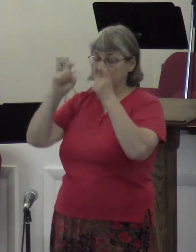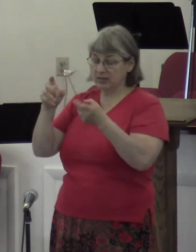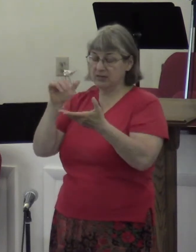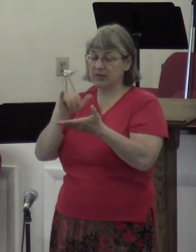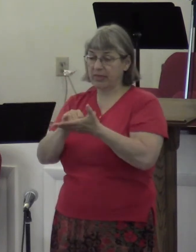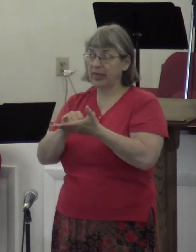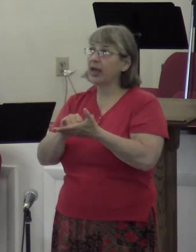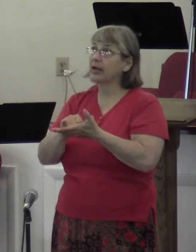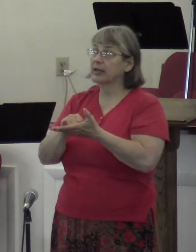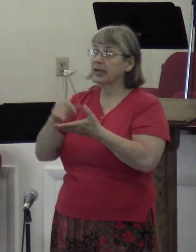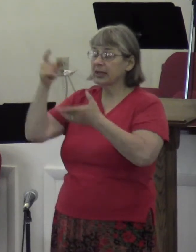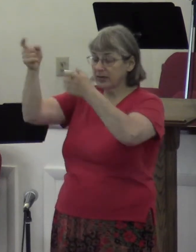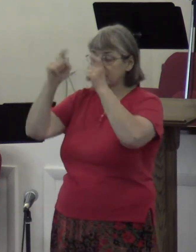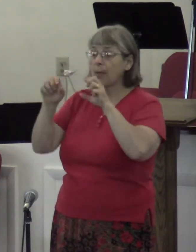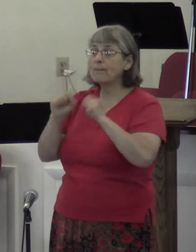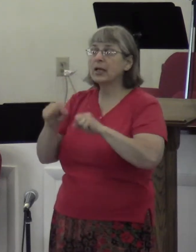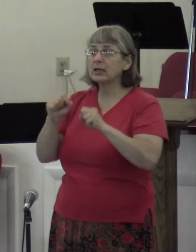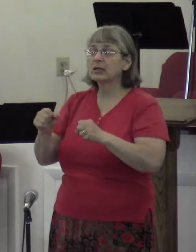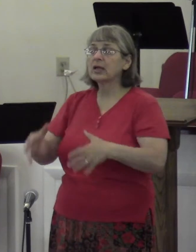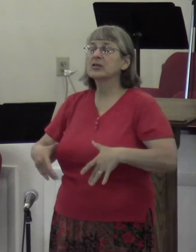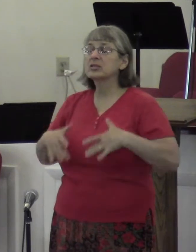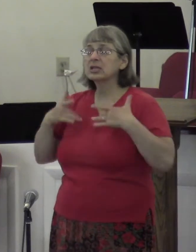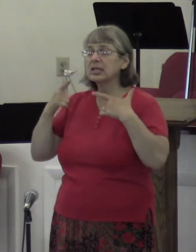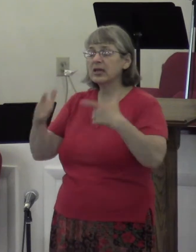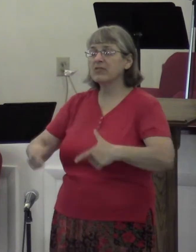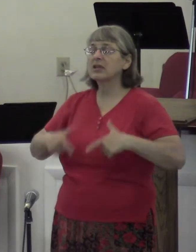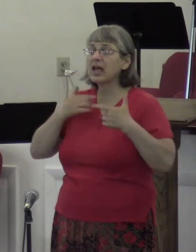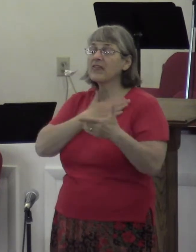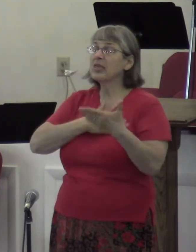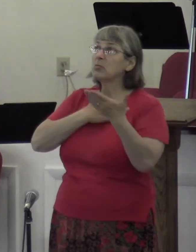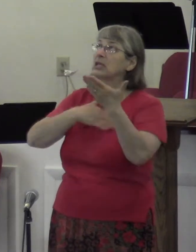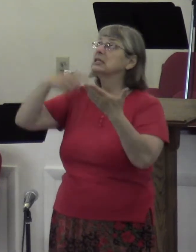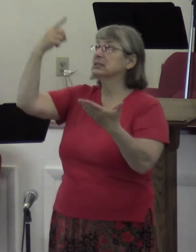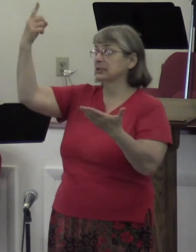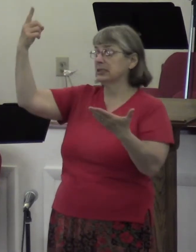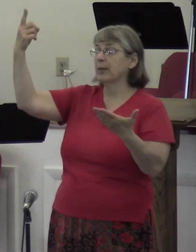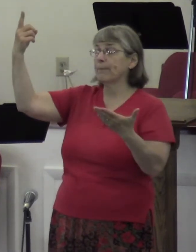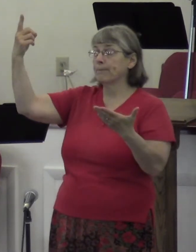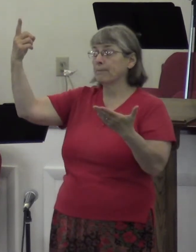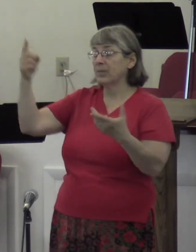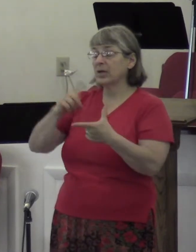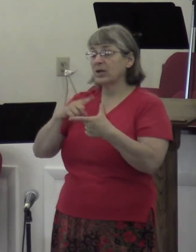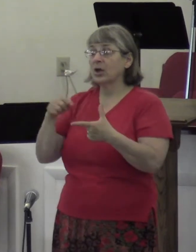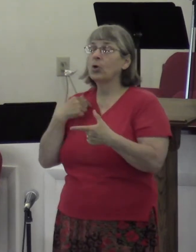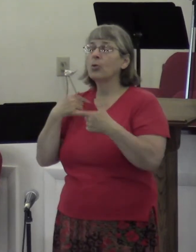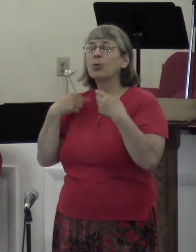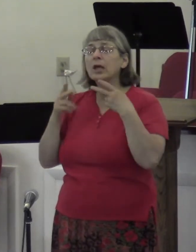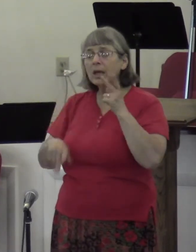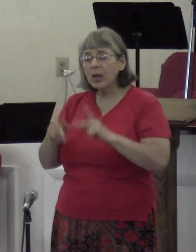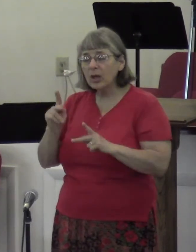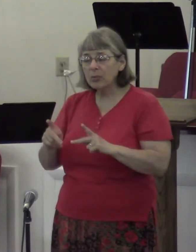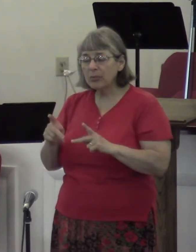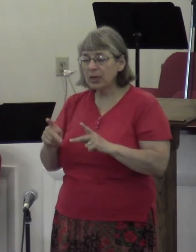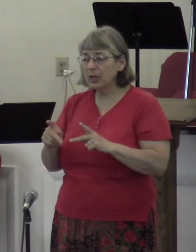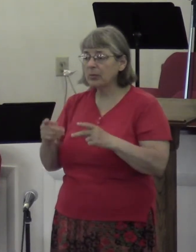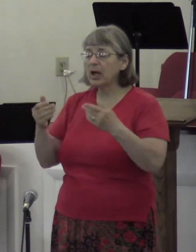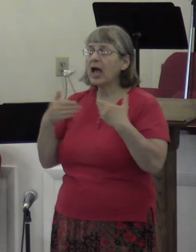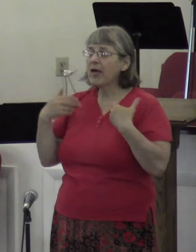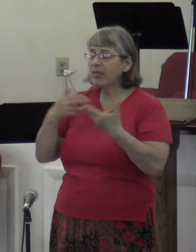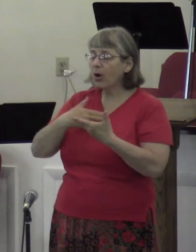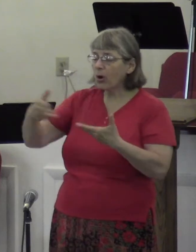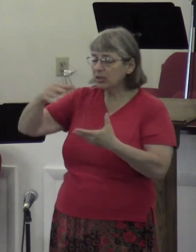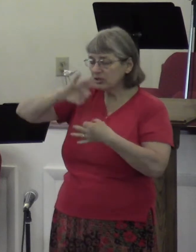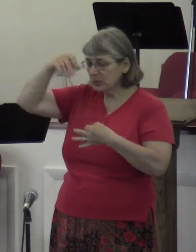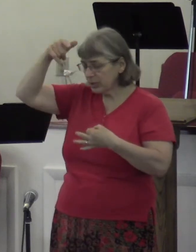us the ability to live a life pleasing to Him. So, we as human beings filled with the Holy Spirit of God,